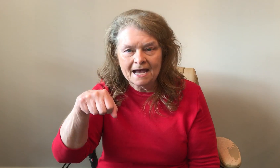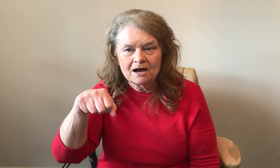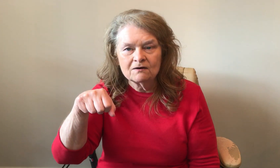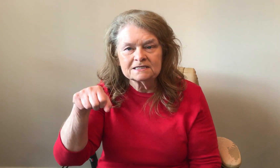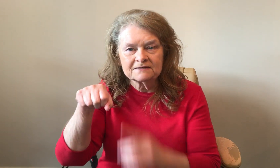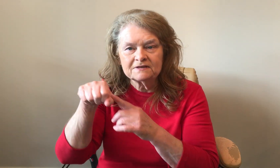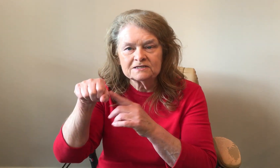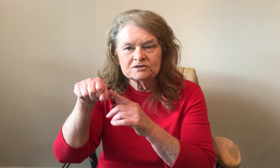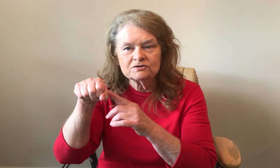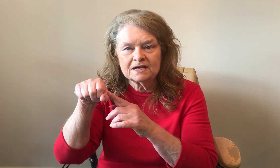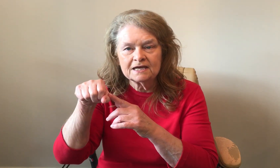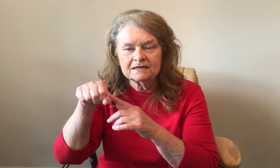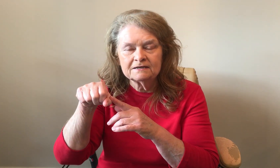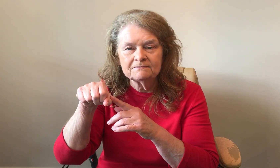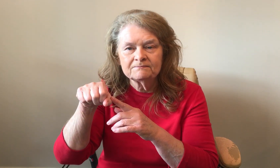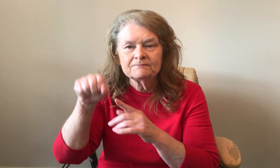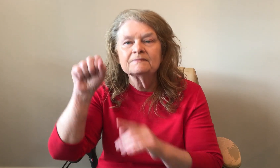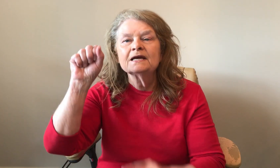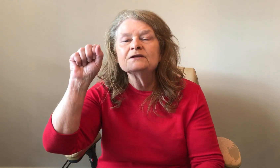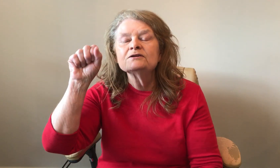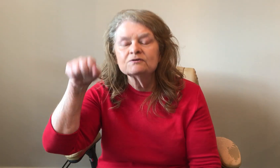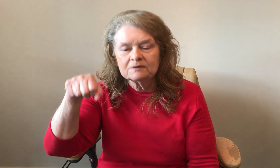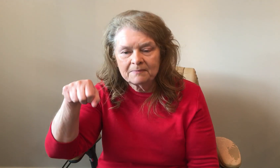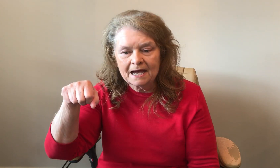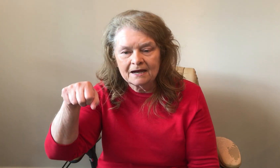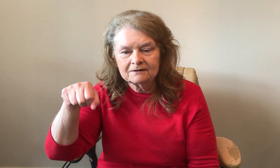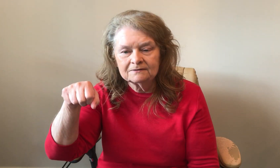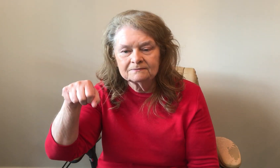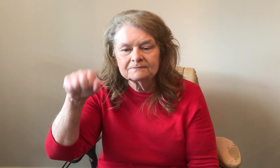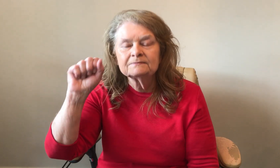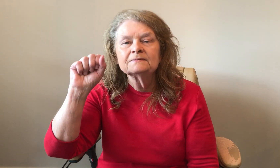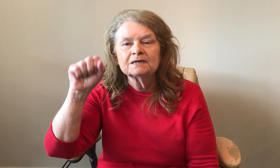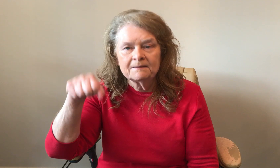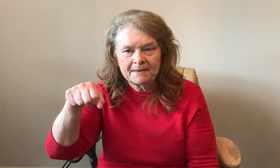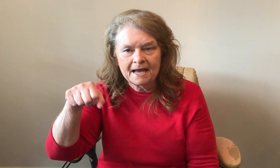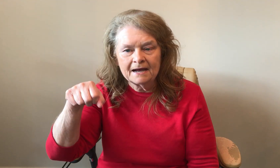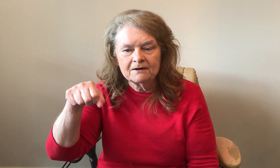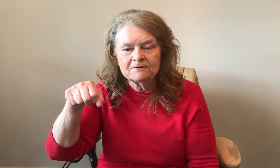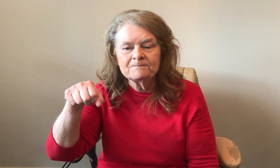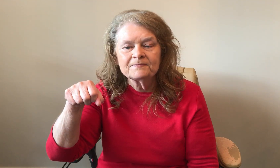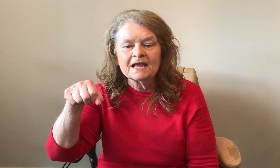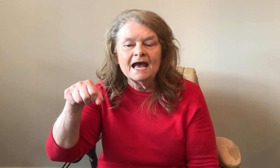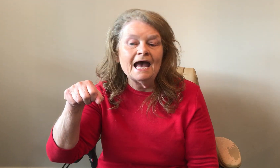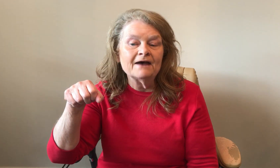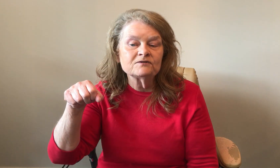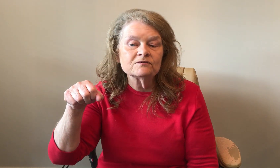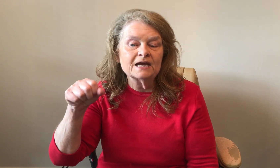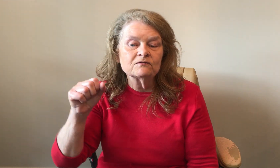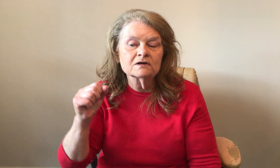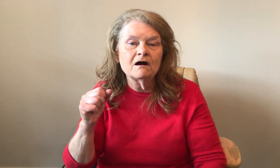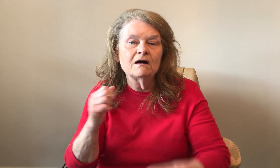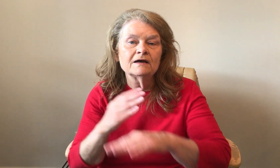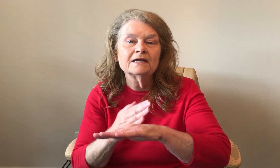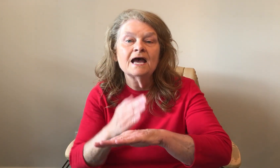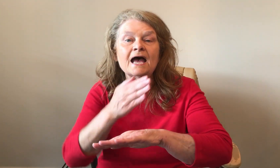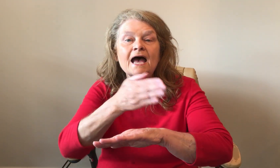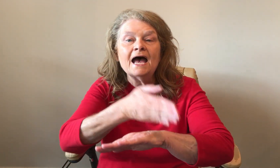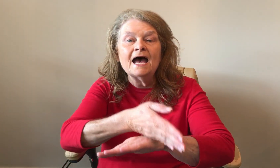Bow, as if this is your head, and you're doing a bow. Bow. After they were gone.